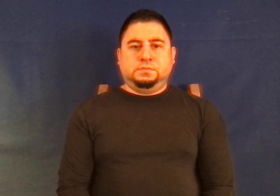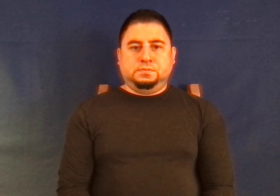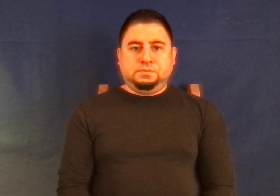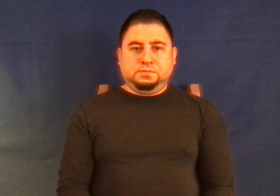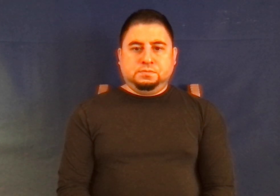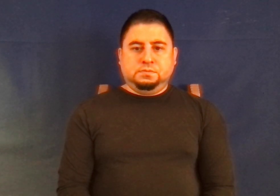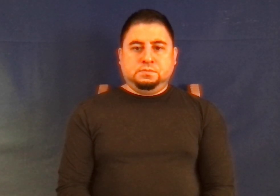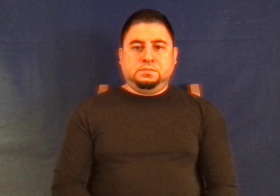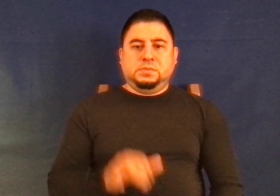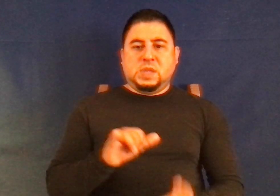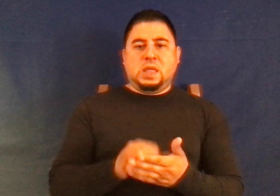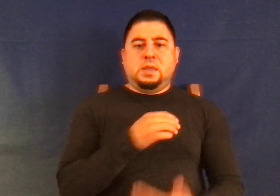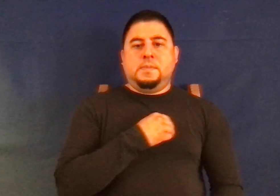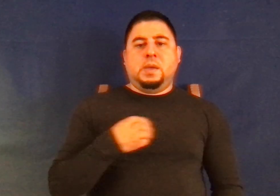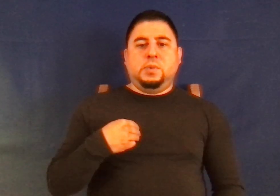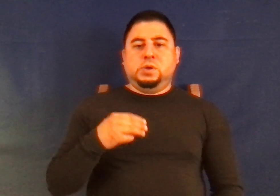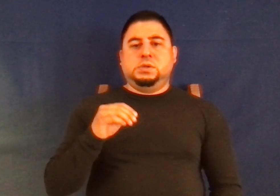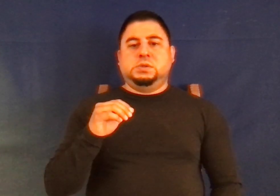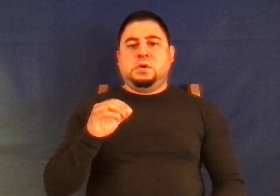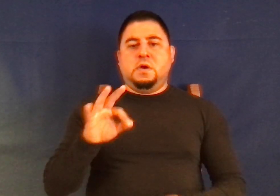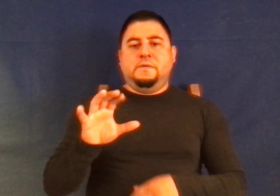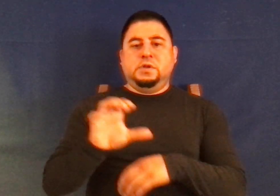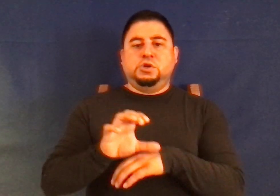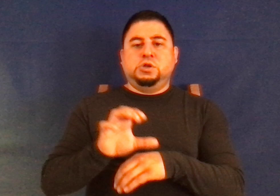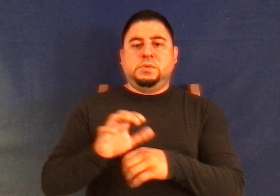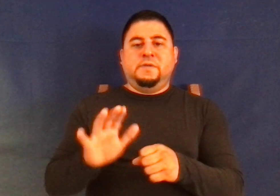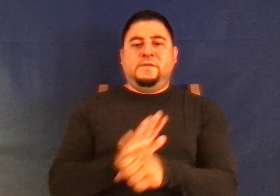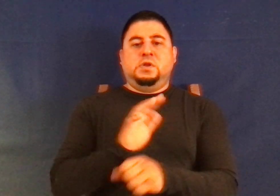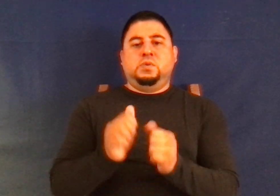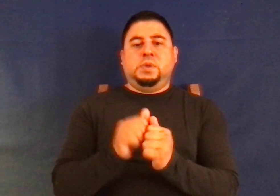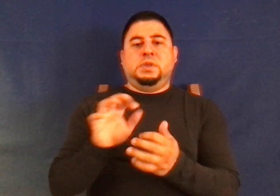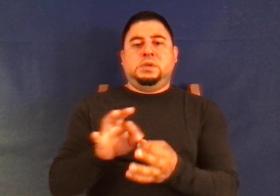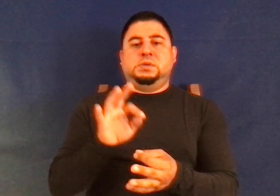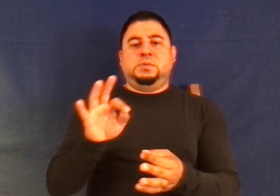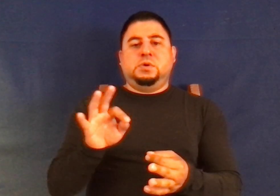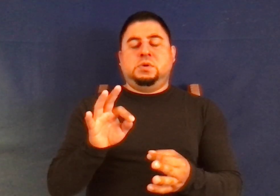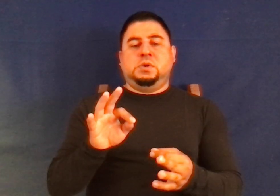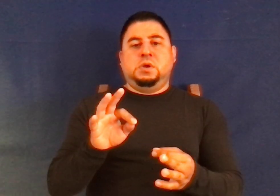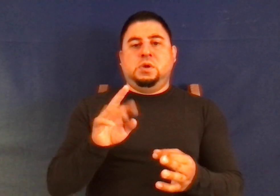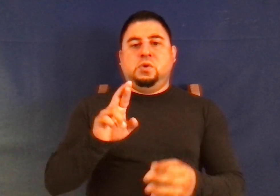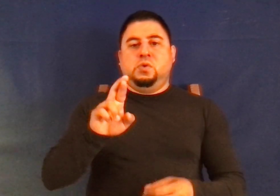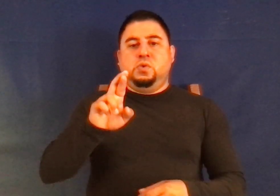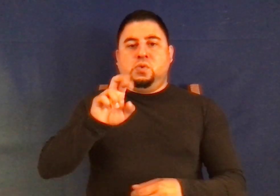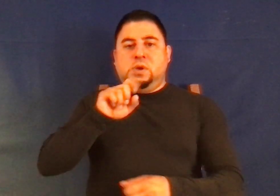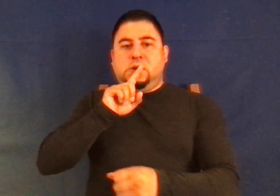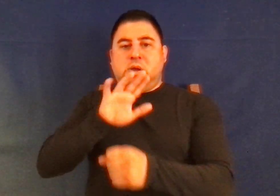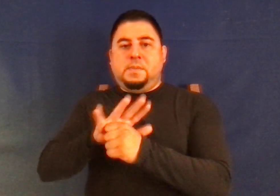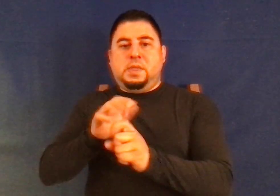That the members of the church be filled with the Spirit and recommit themselves as good